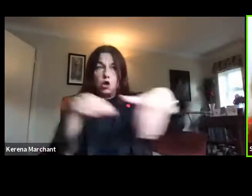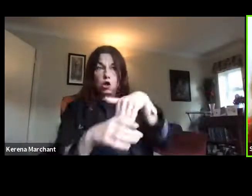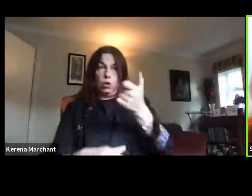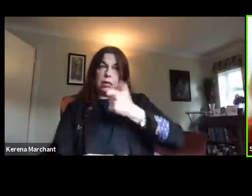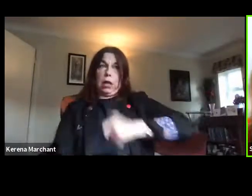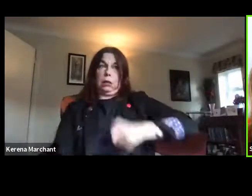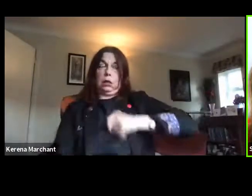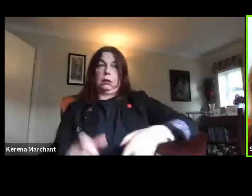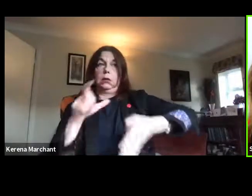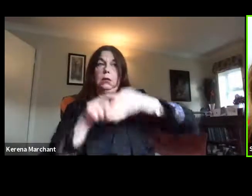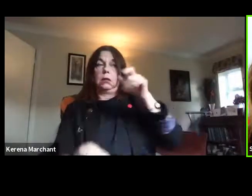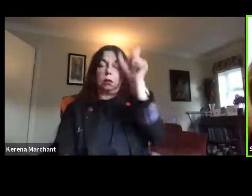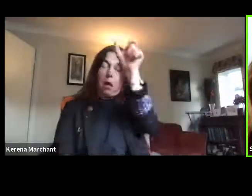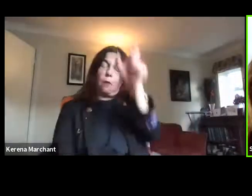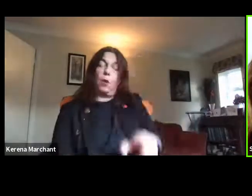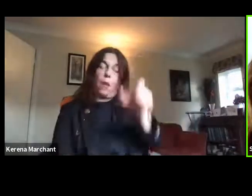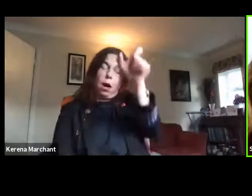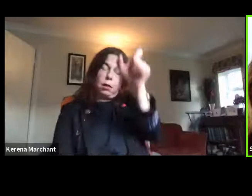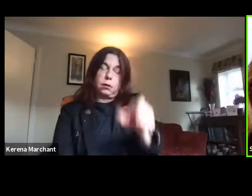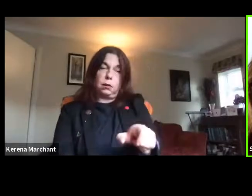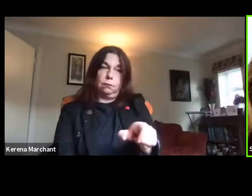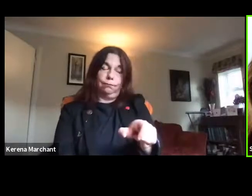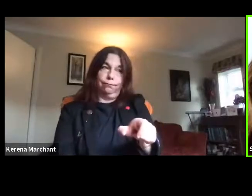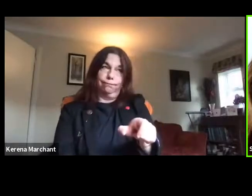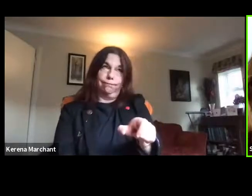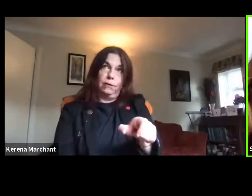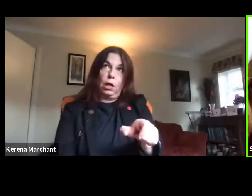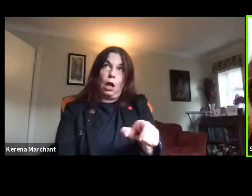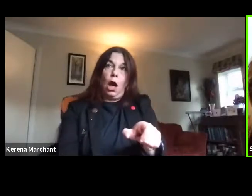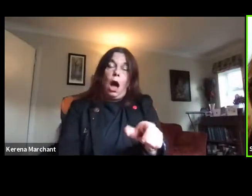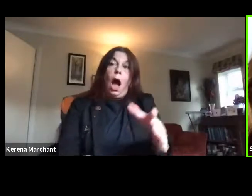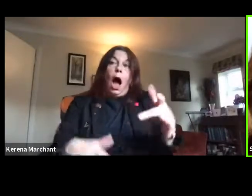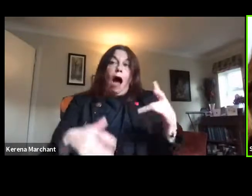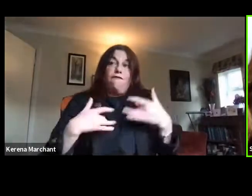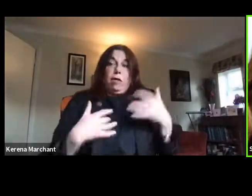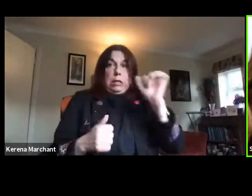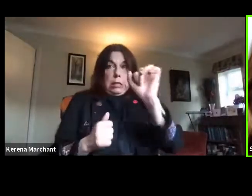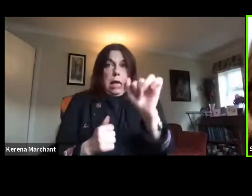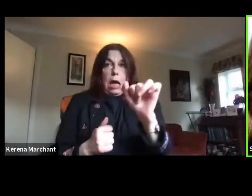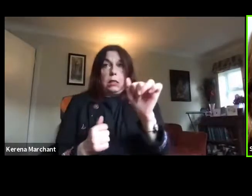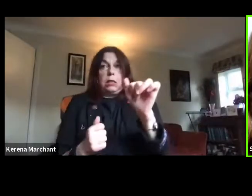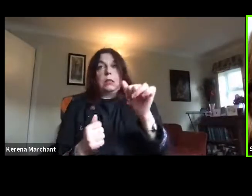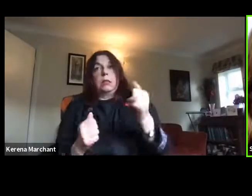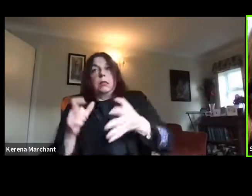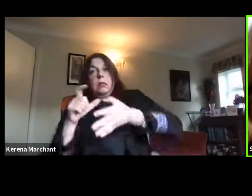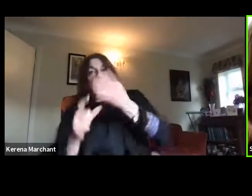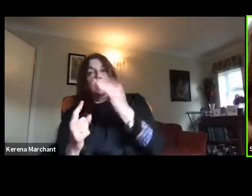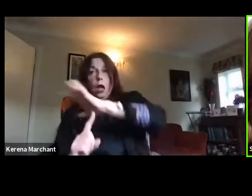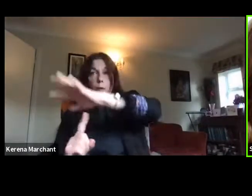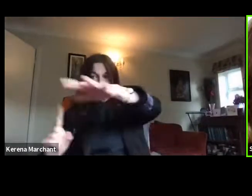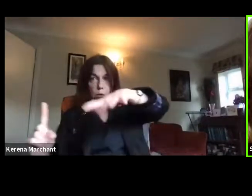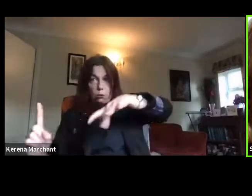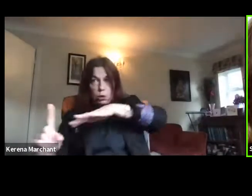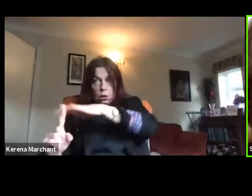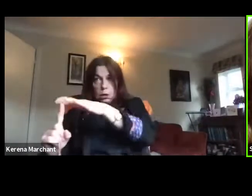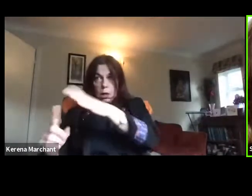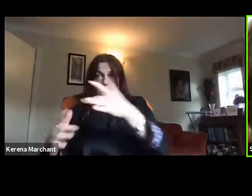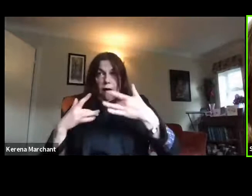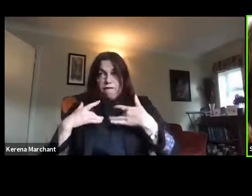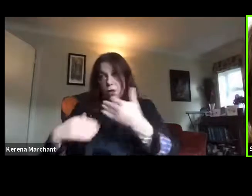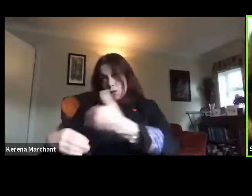deafhood, and I feel that my deafhood includes my identity as a deaf